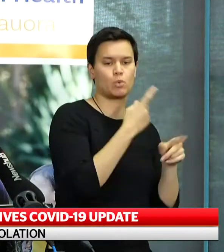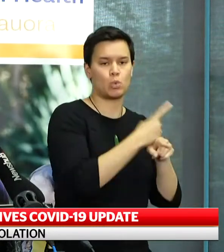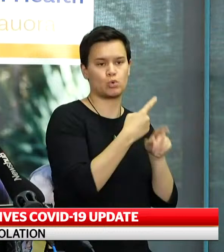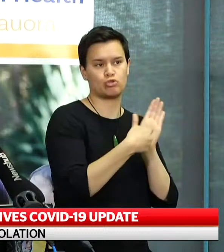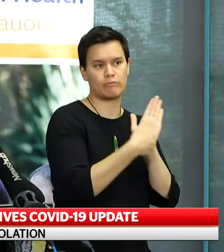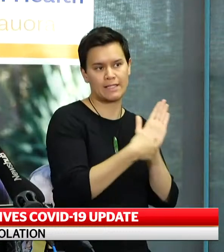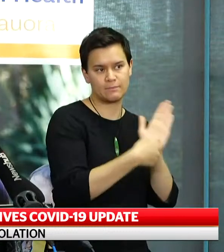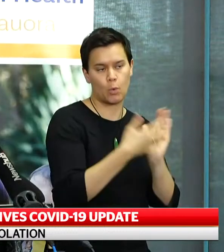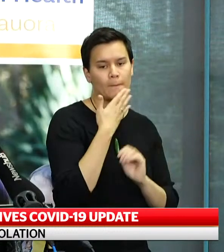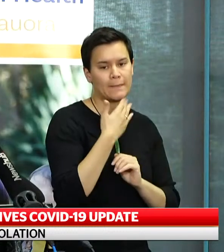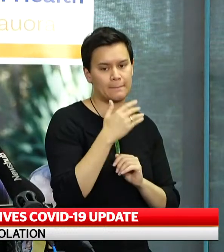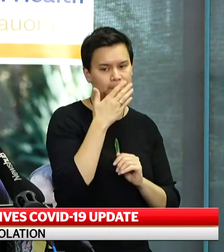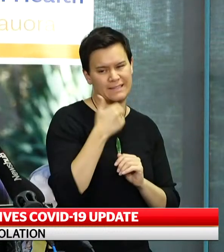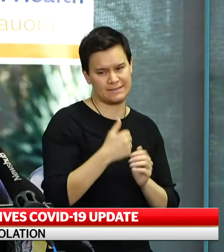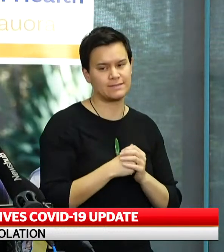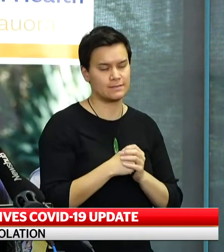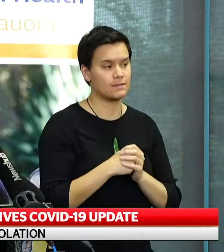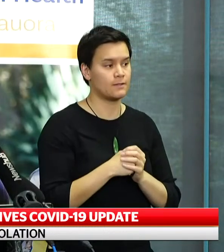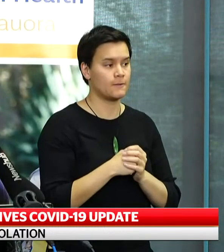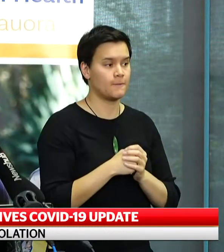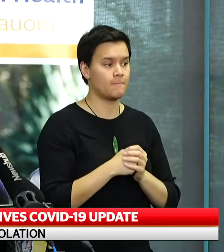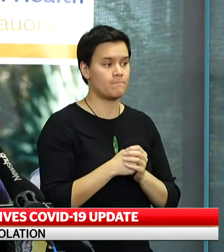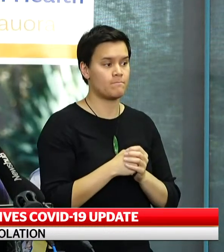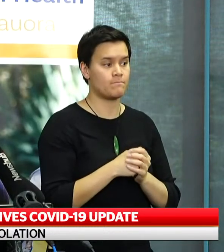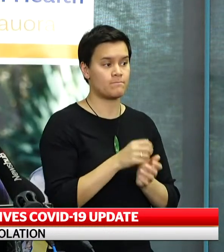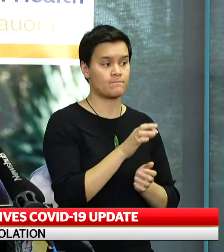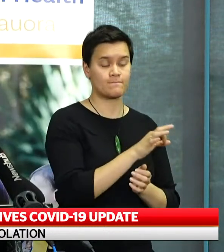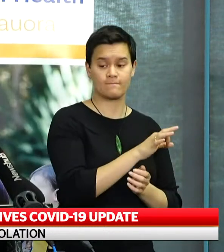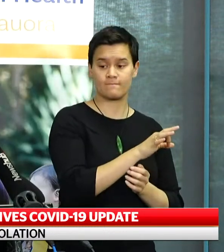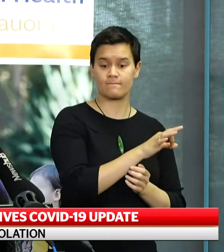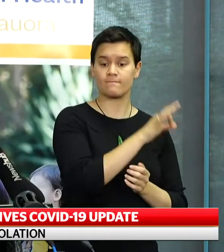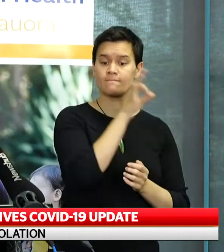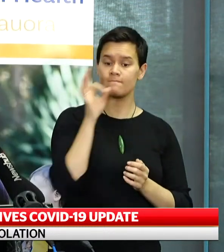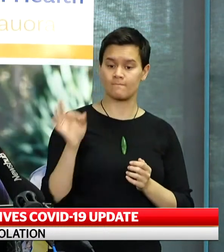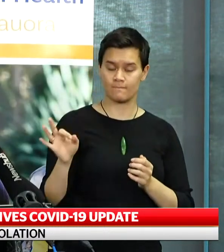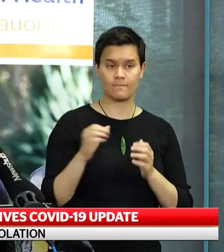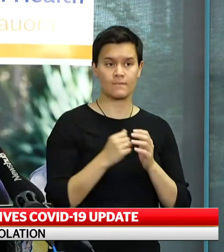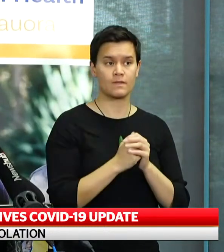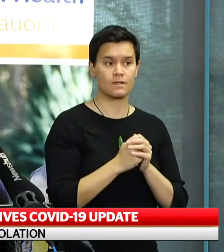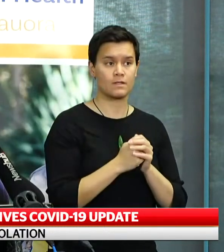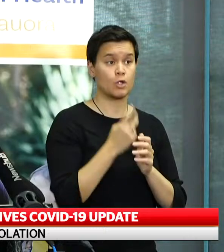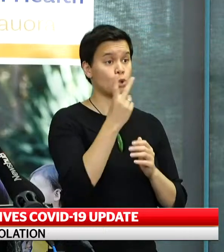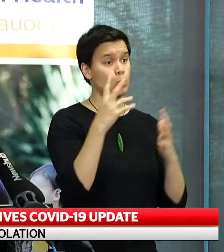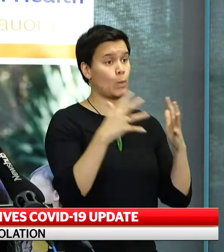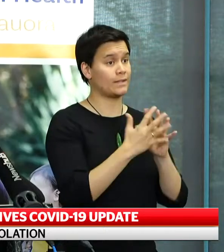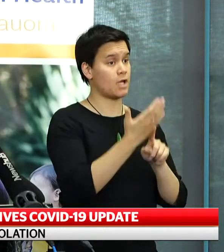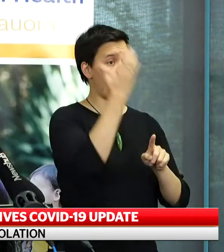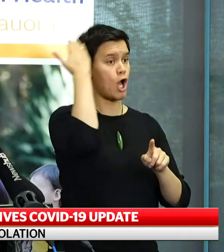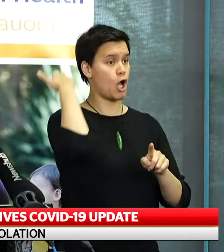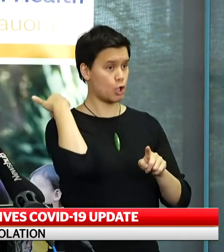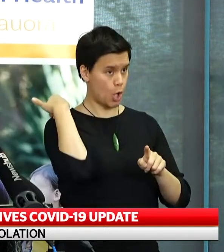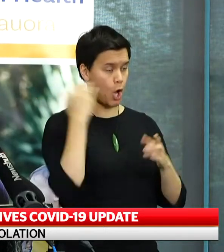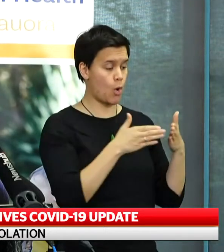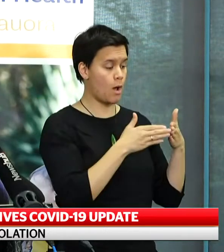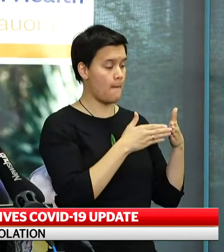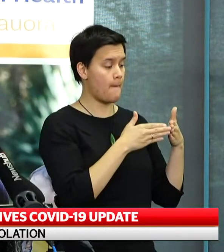days now since we've had another case linked to the marine employee. Are you confident enough now to say that that's a banana skin dodged in terms of